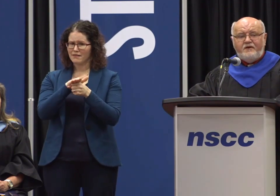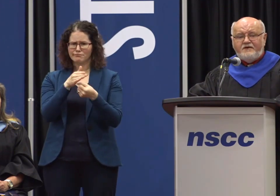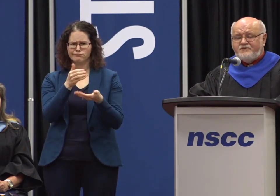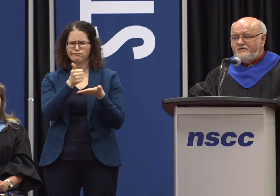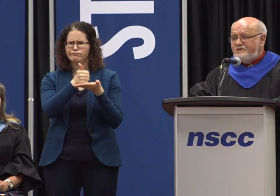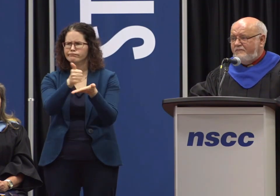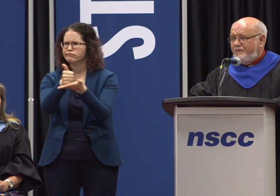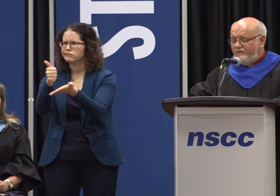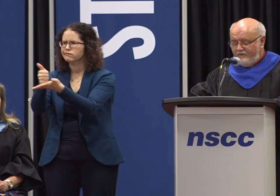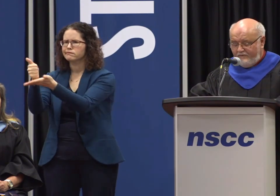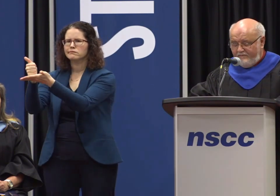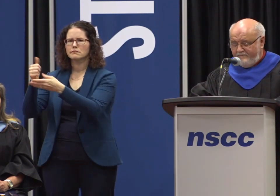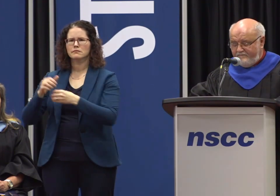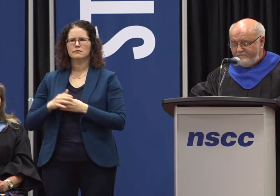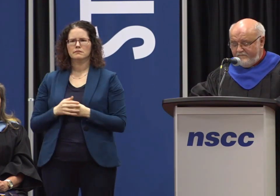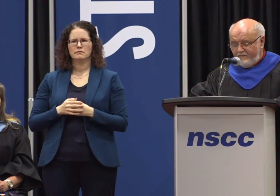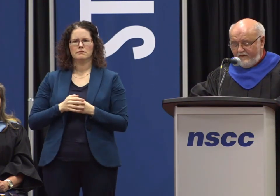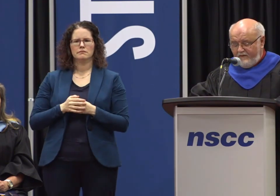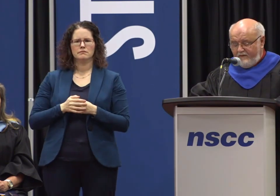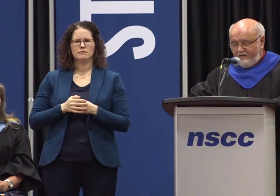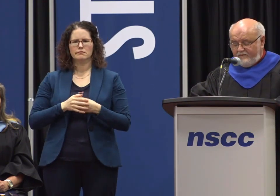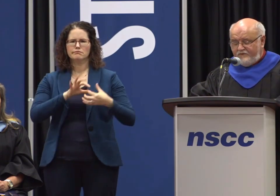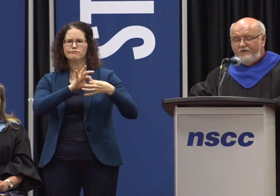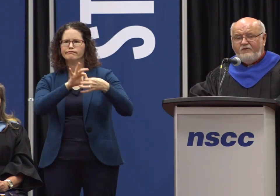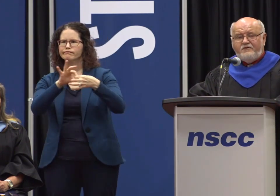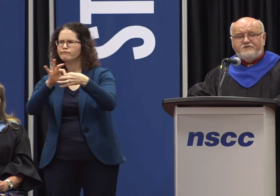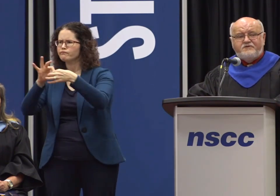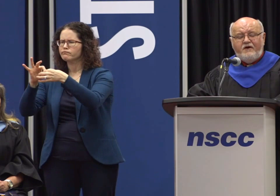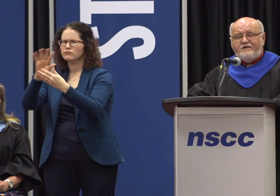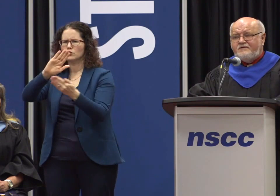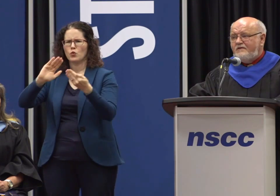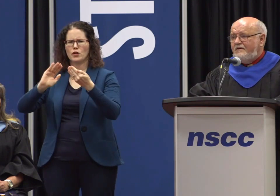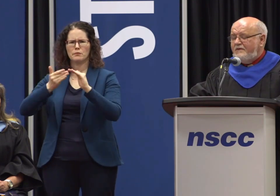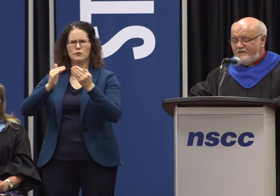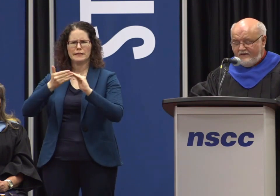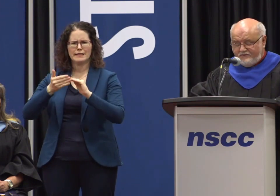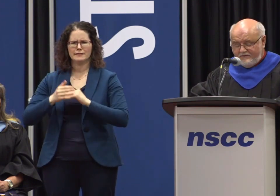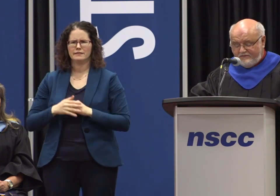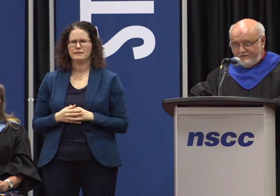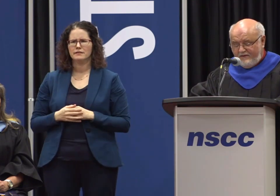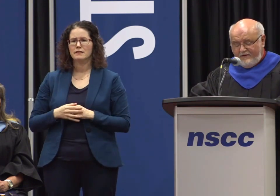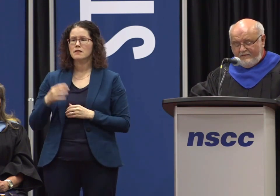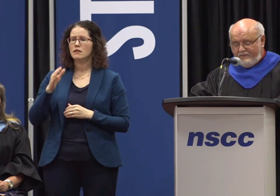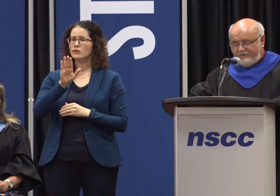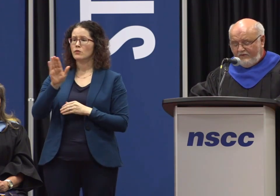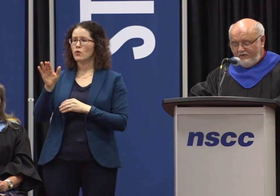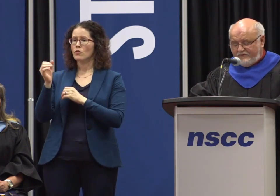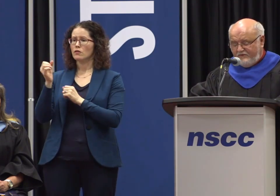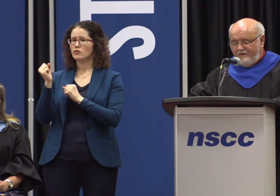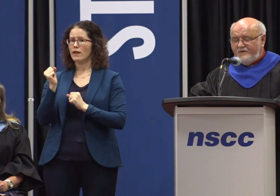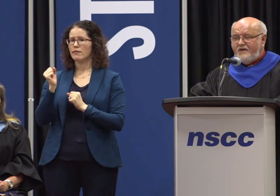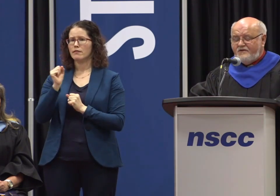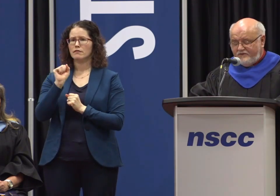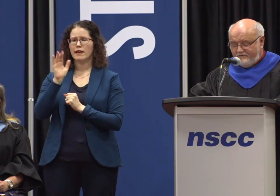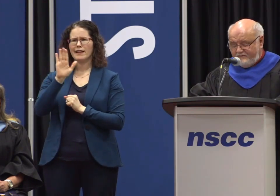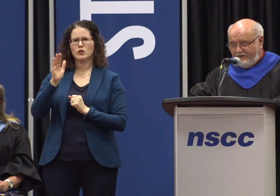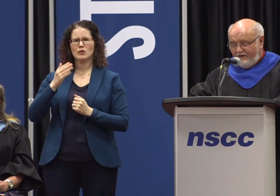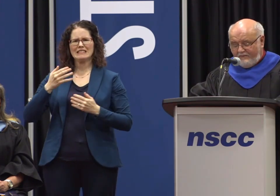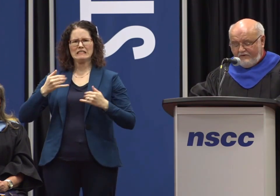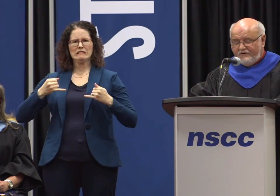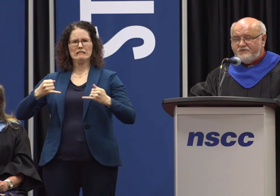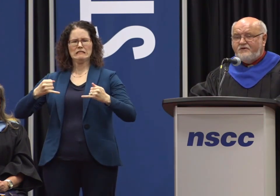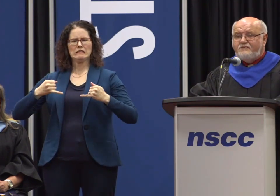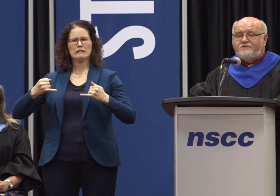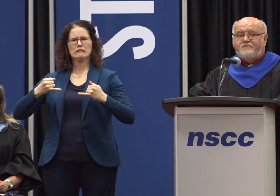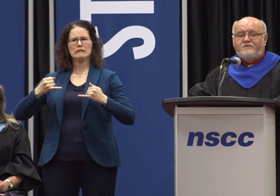to be a relationship builder, to know your strengths and limitations, but don't let your limitations